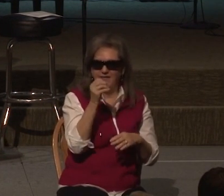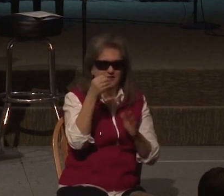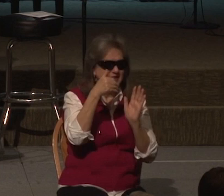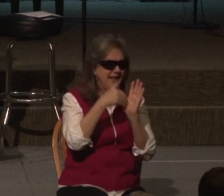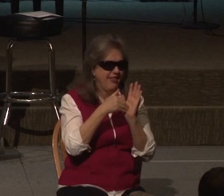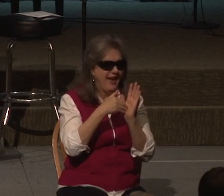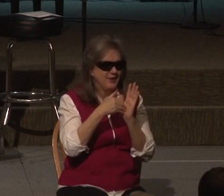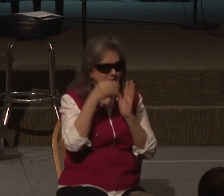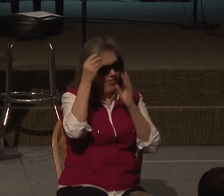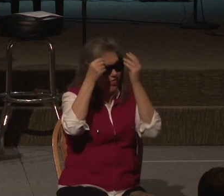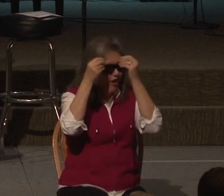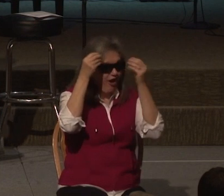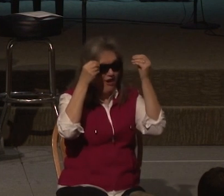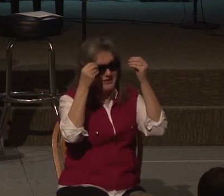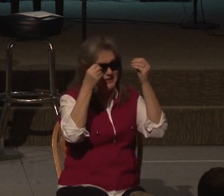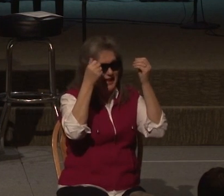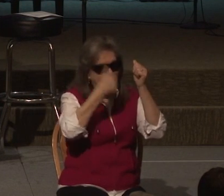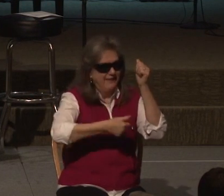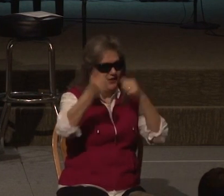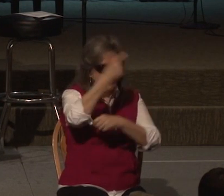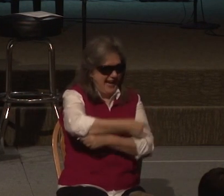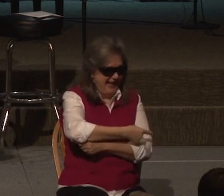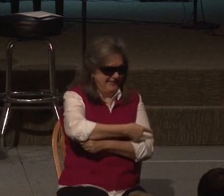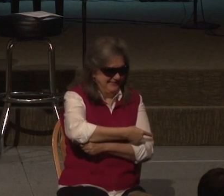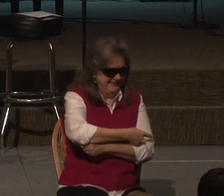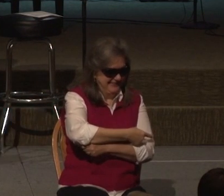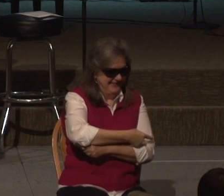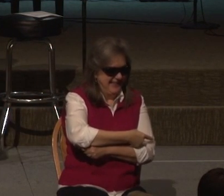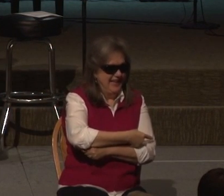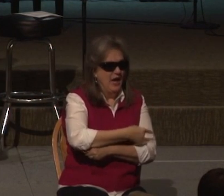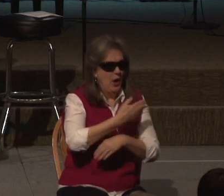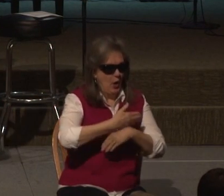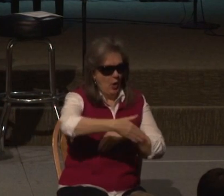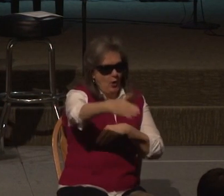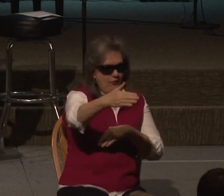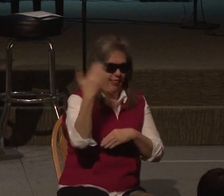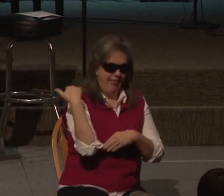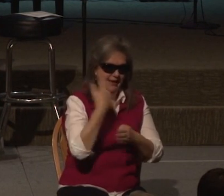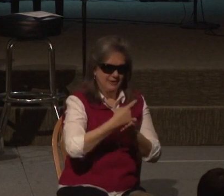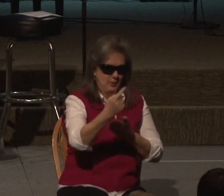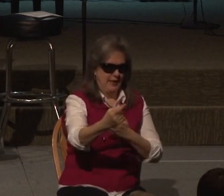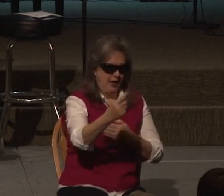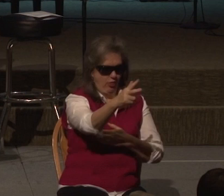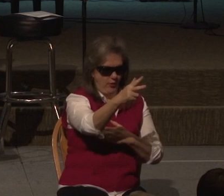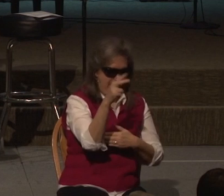50,000 thoughts a day, which means over the course of the last week, you've had